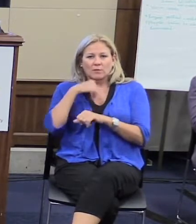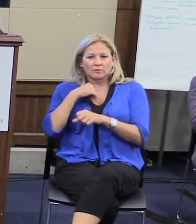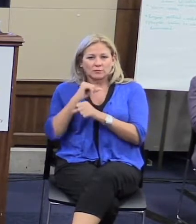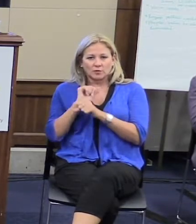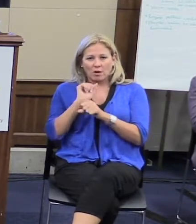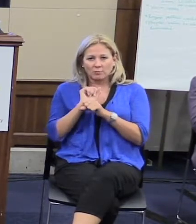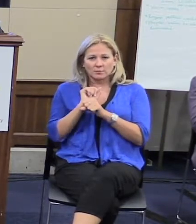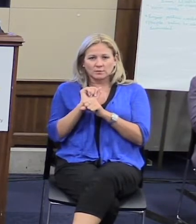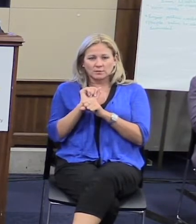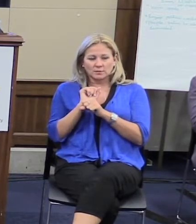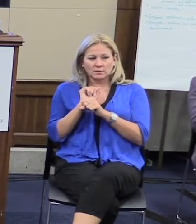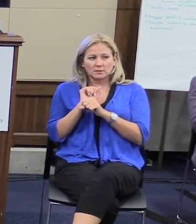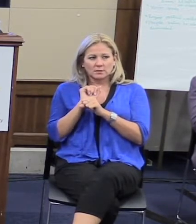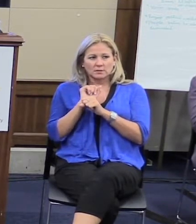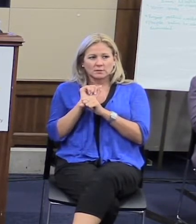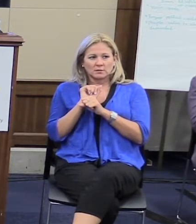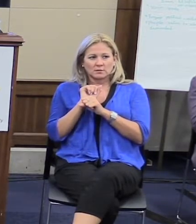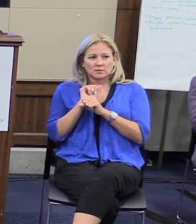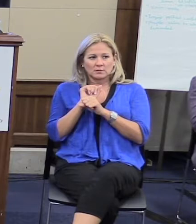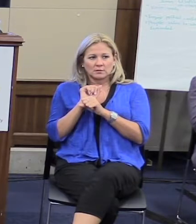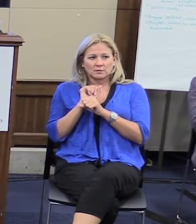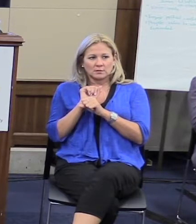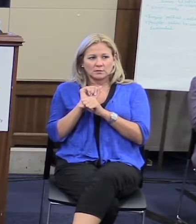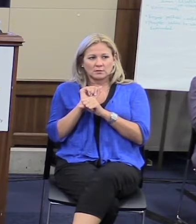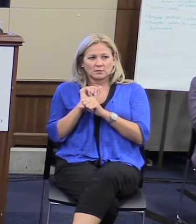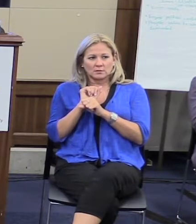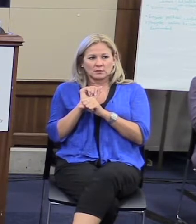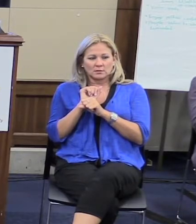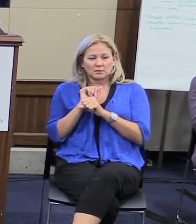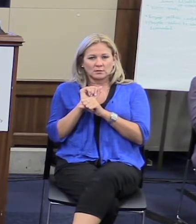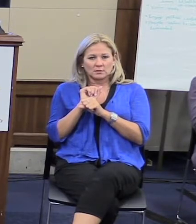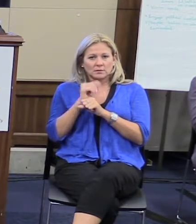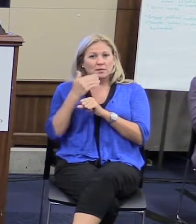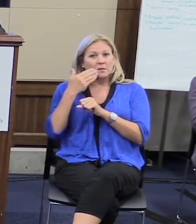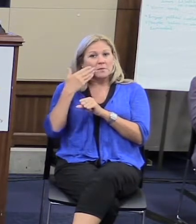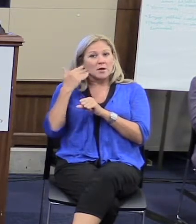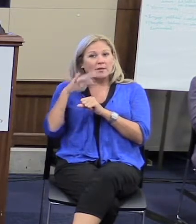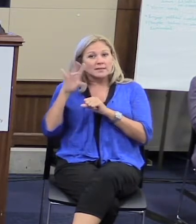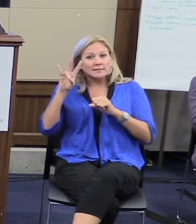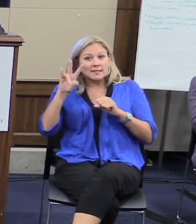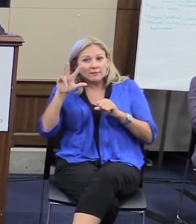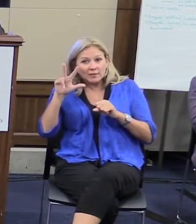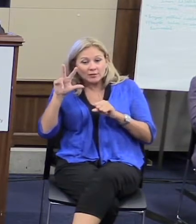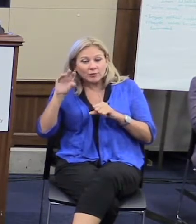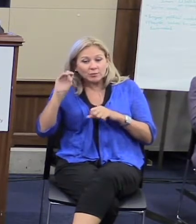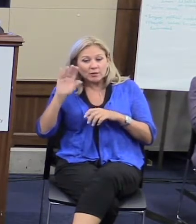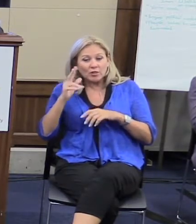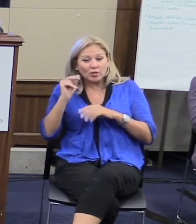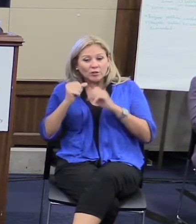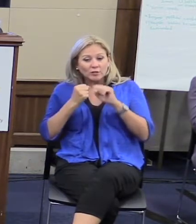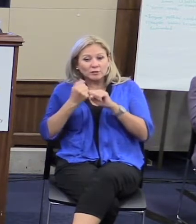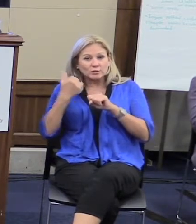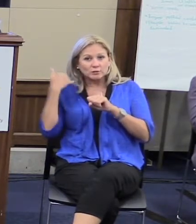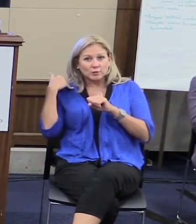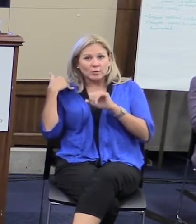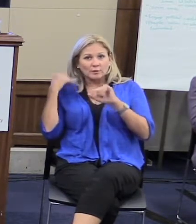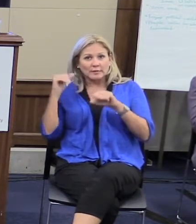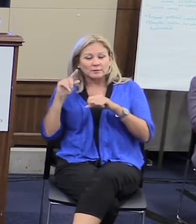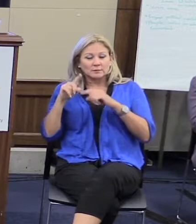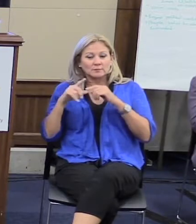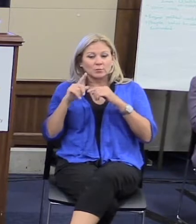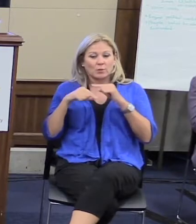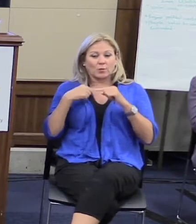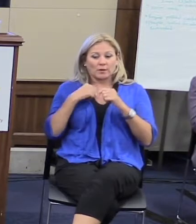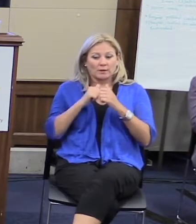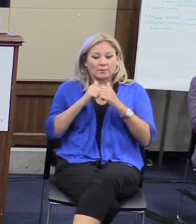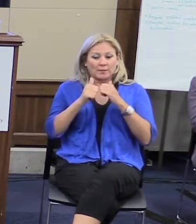Now only 63% are unemployed. Now that's better than 73% 30 years ago when we passed ADA, but that's still